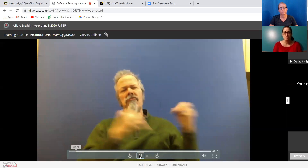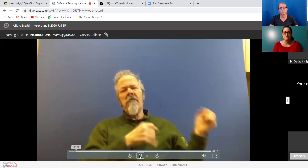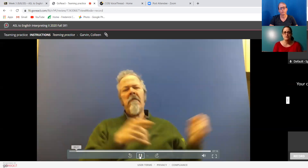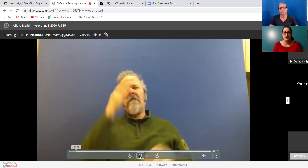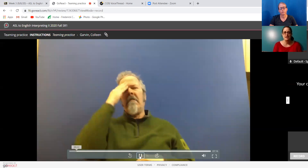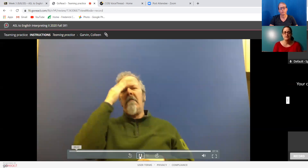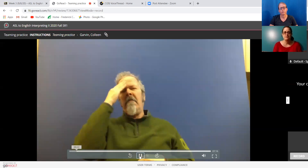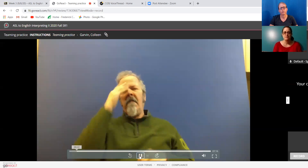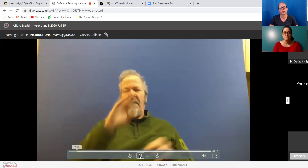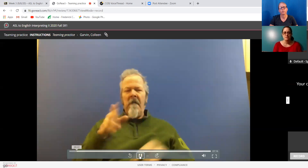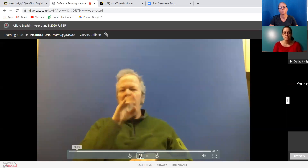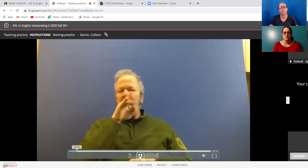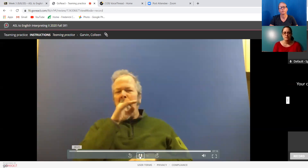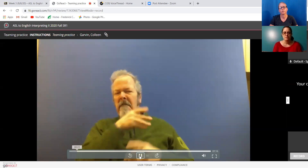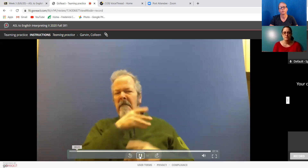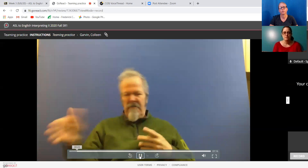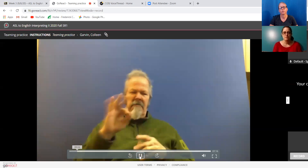I'm going to sign,